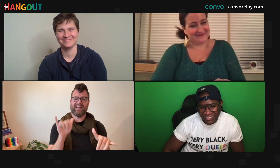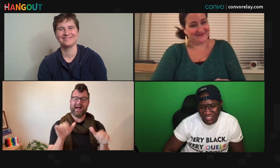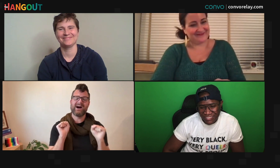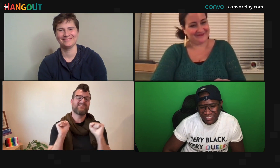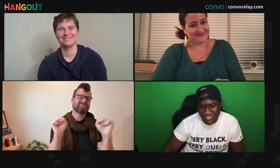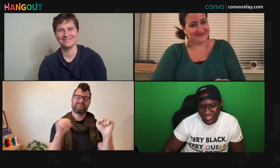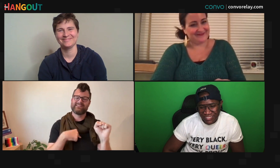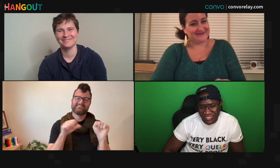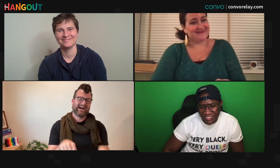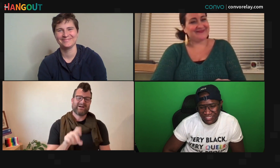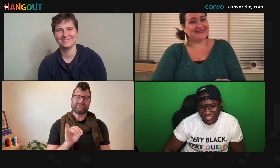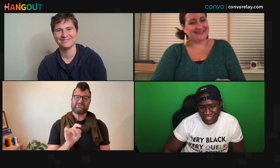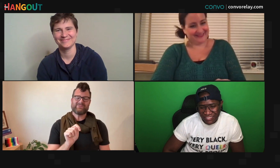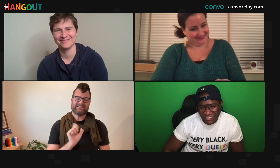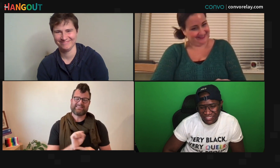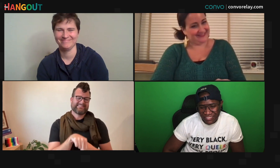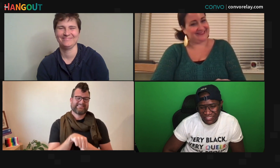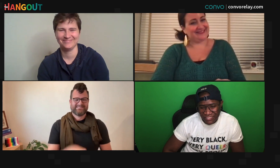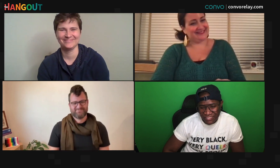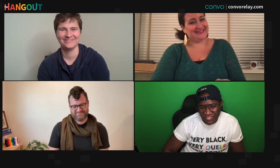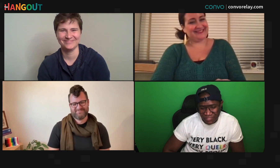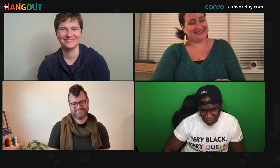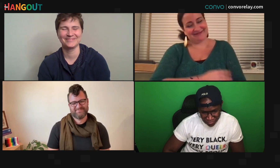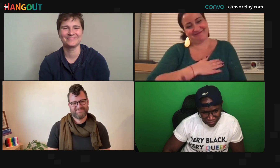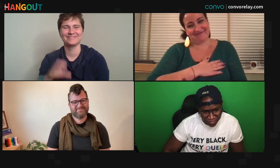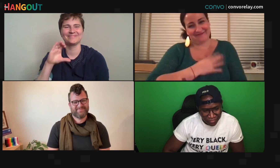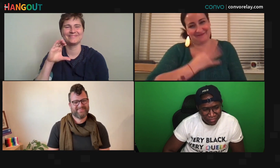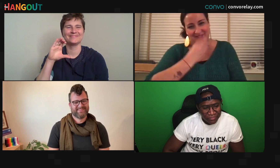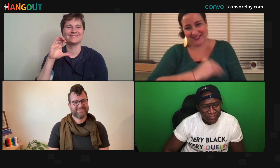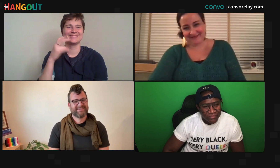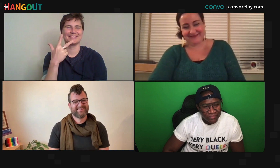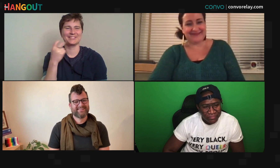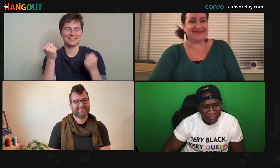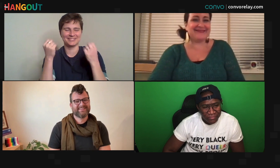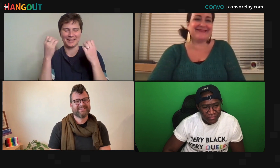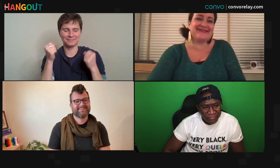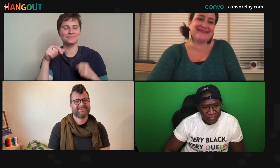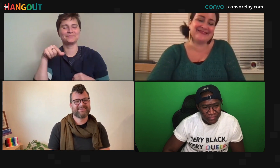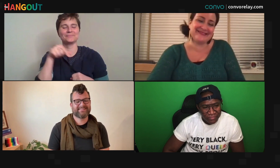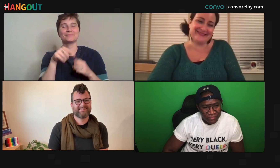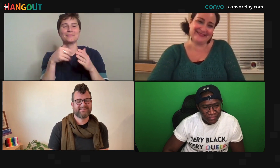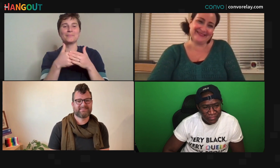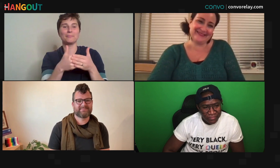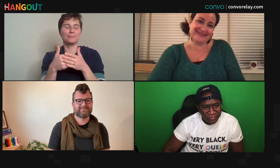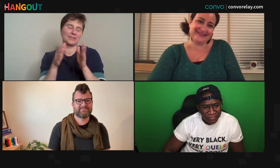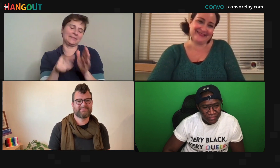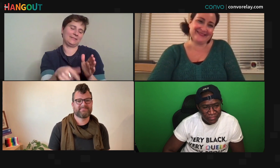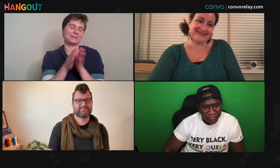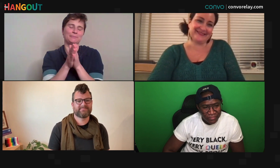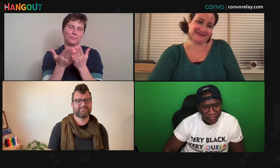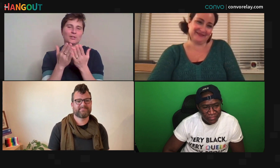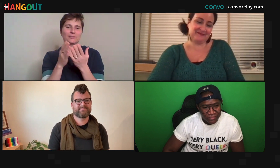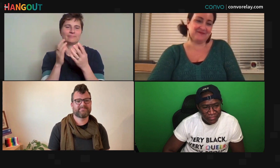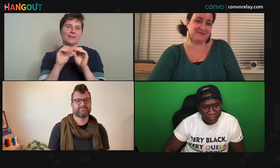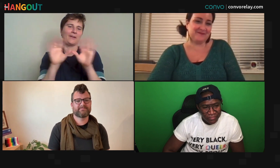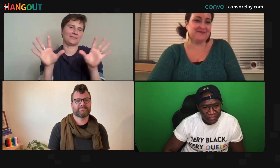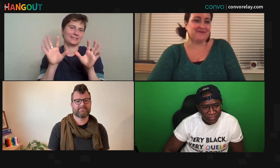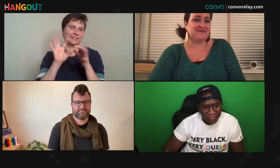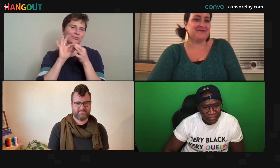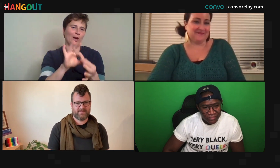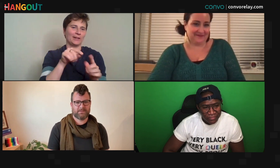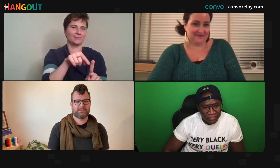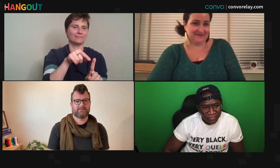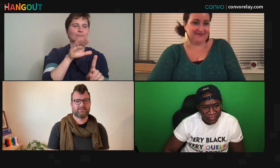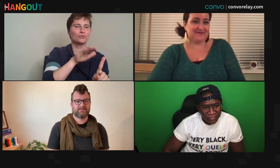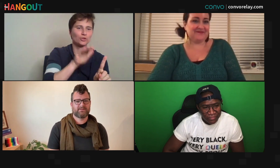the takeaway of what children get when they read the book, that they can do it. They can overcome that fear. This is C3